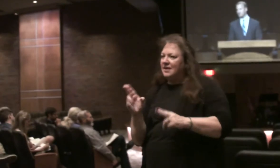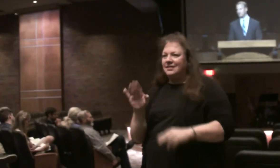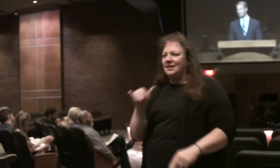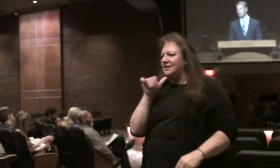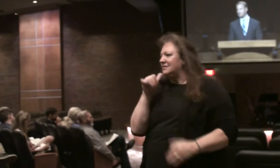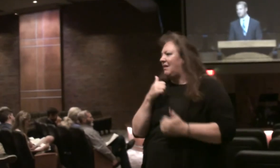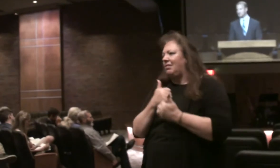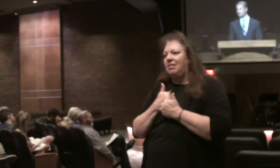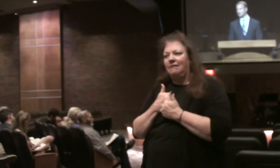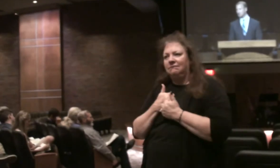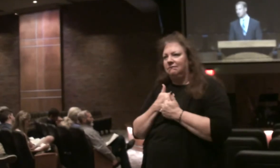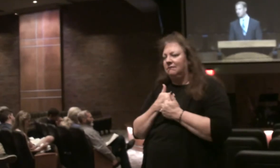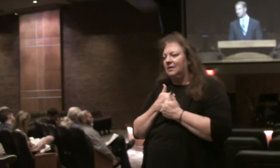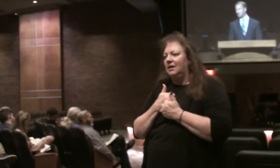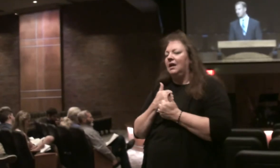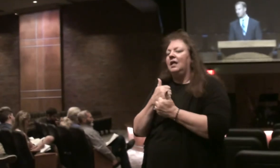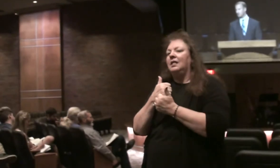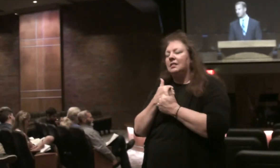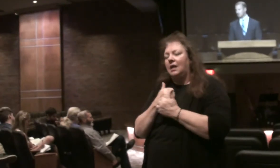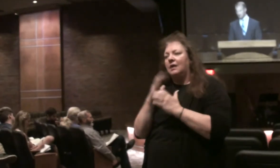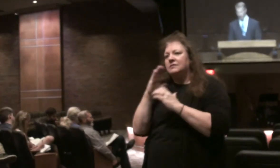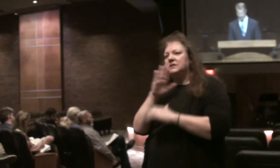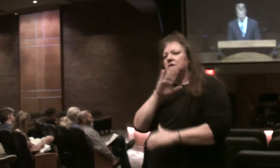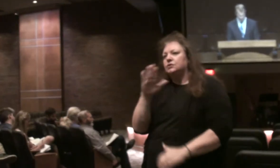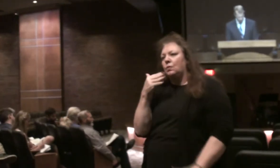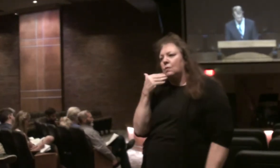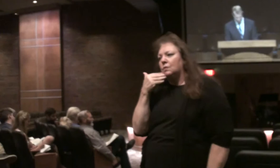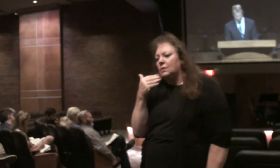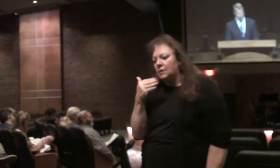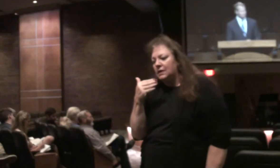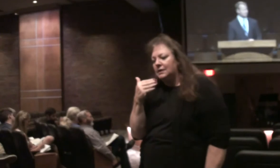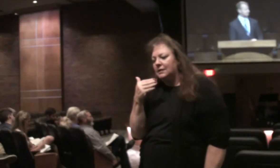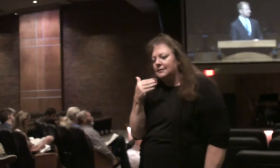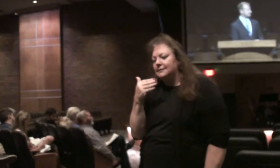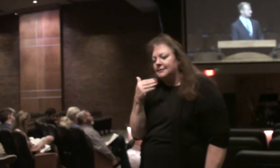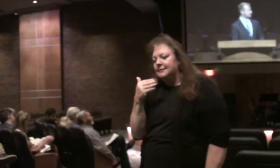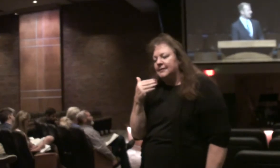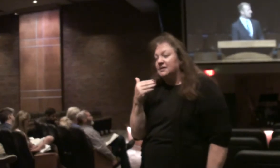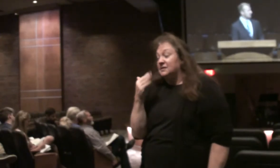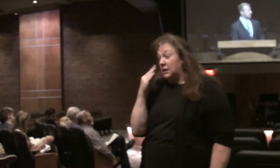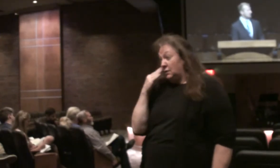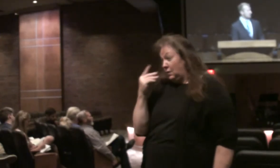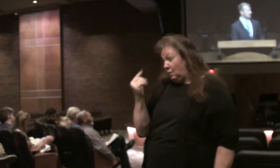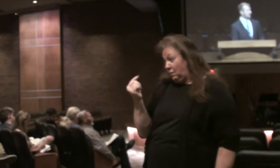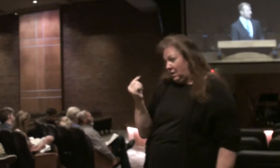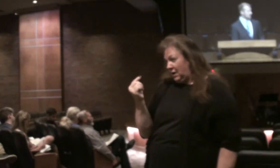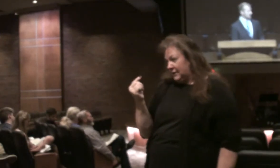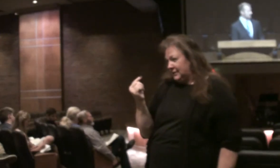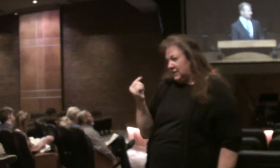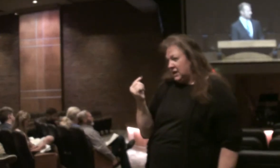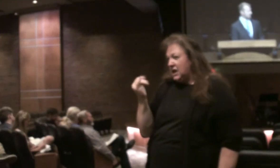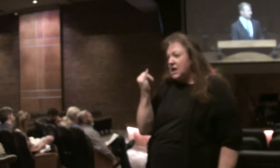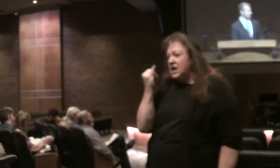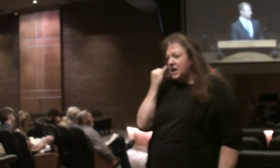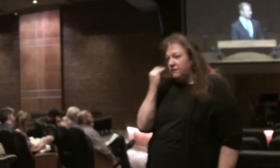love. Love is seeking the good of the other, not saying, you know what, if you only knew what they did to